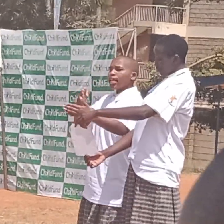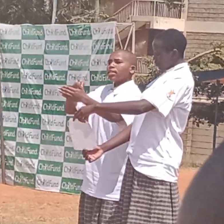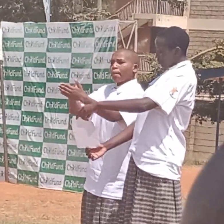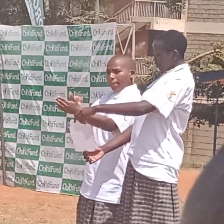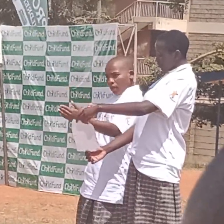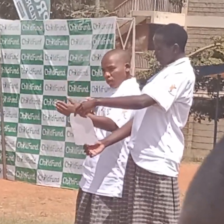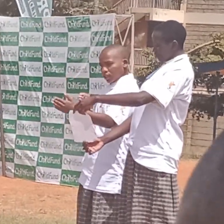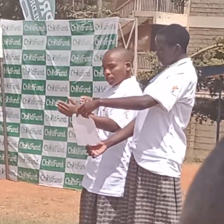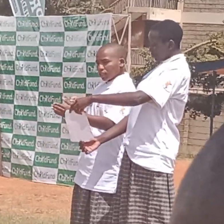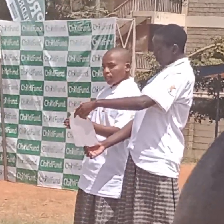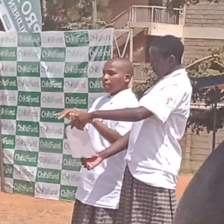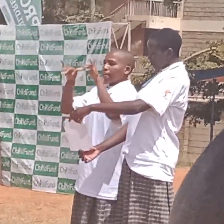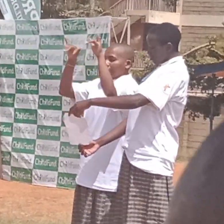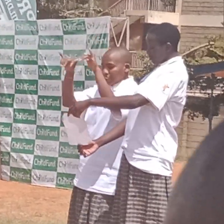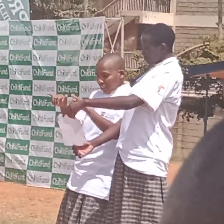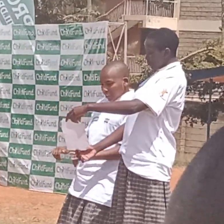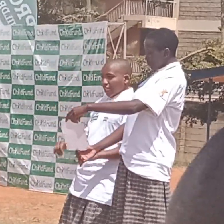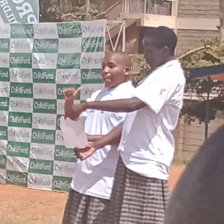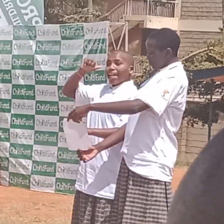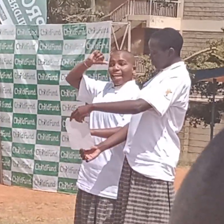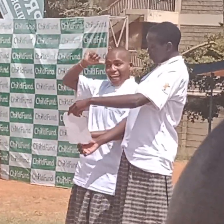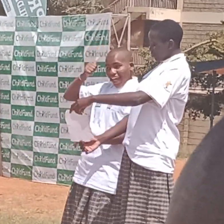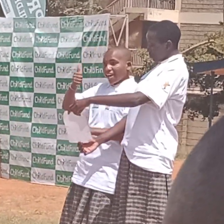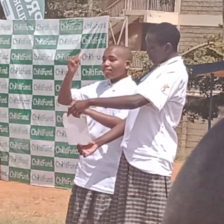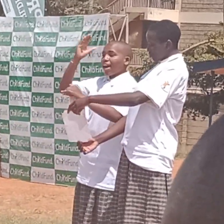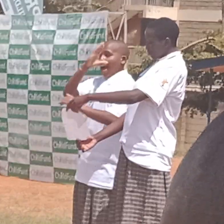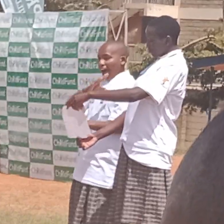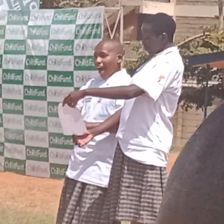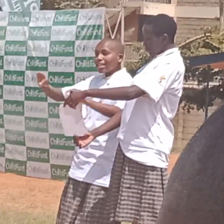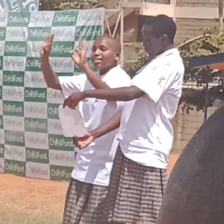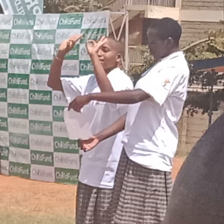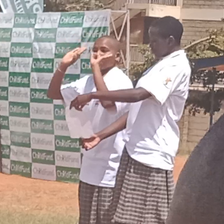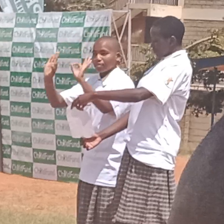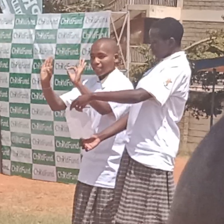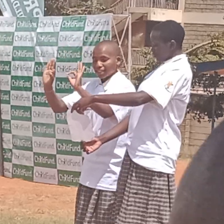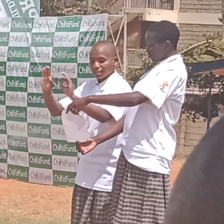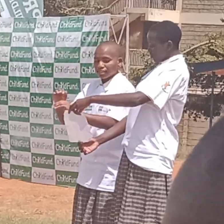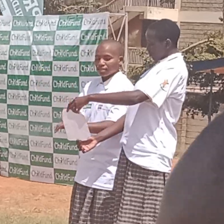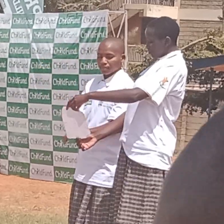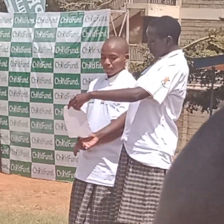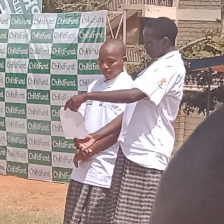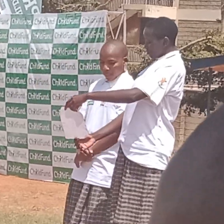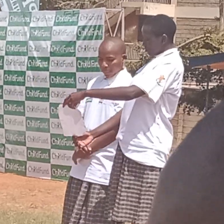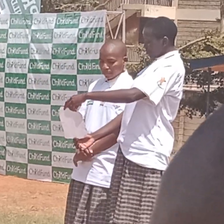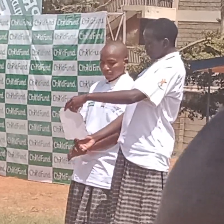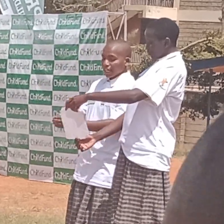Report and block. Stay smart, stay smart.